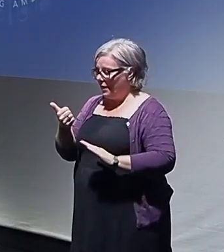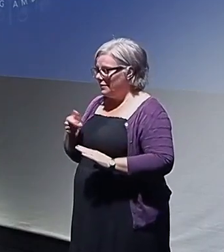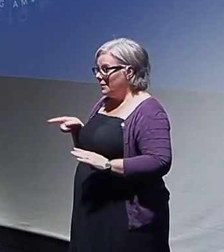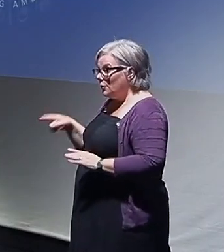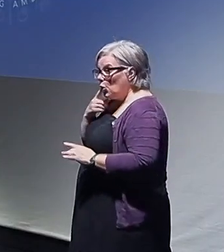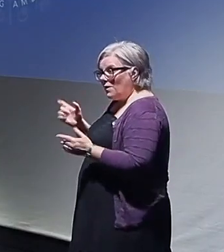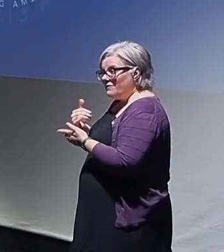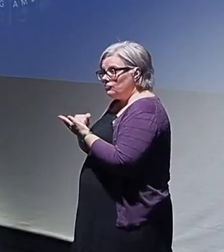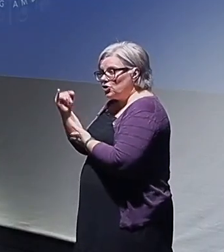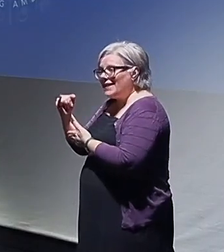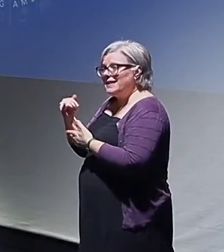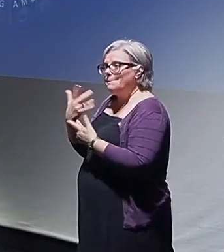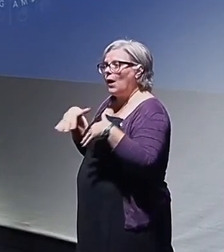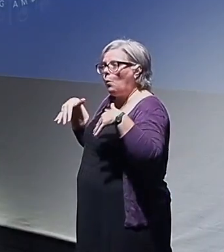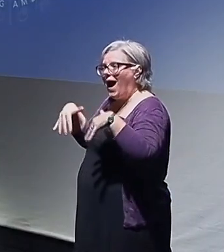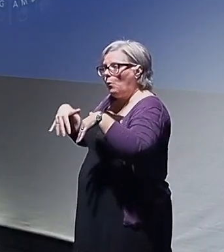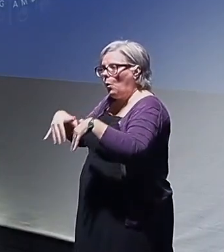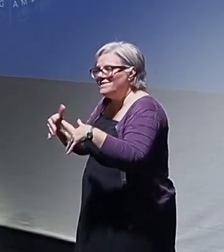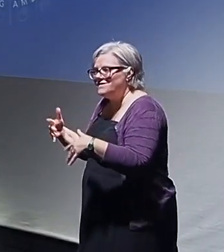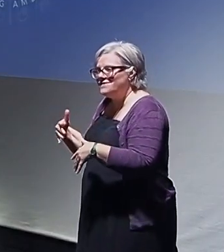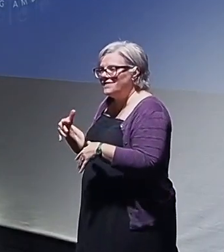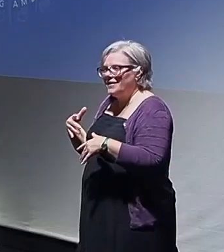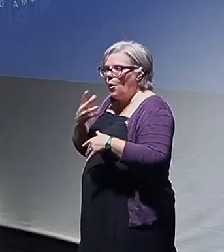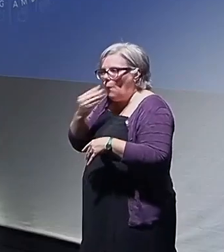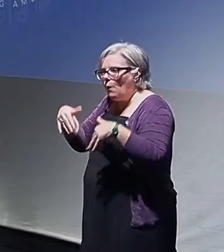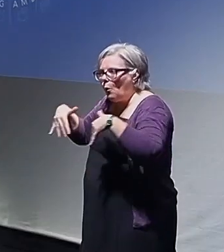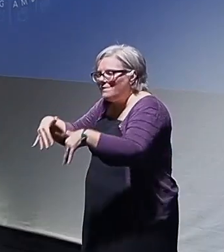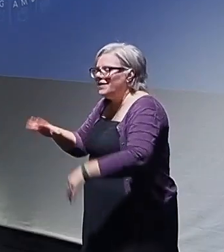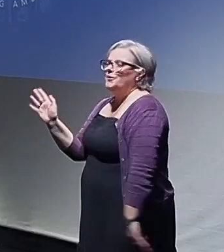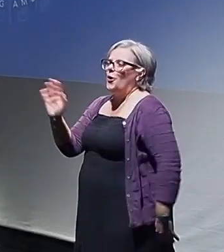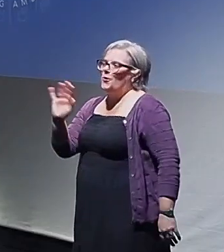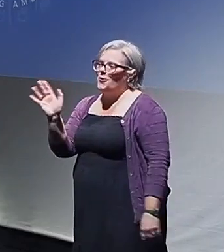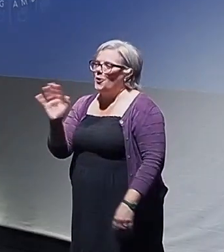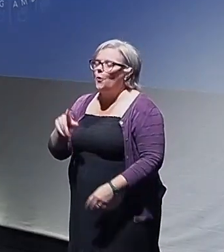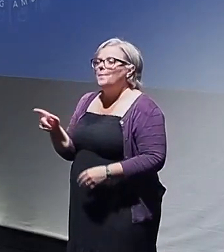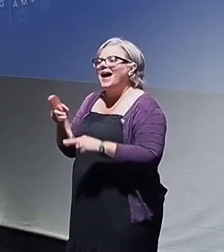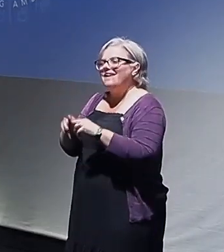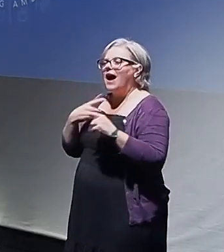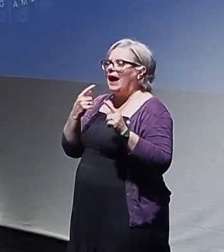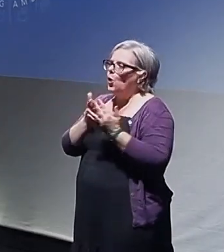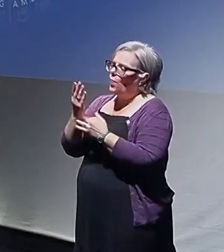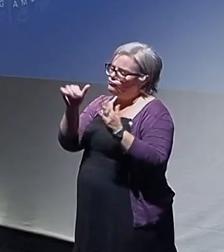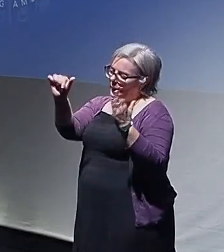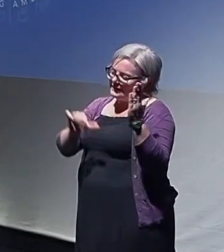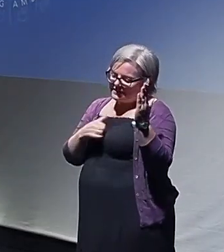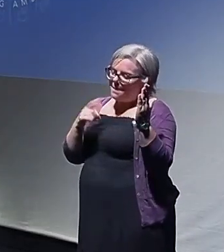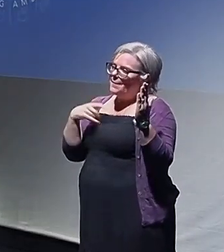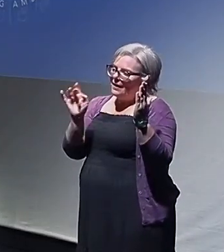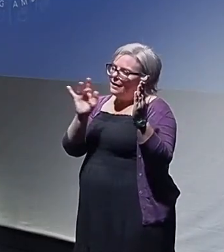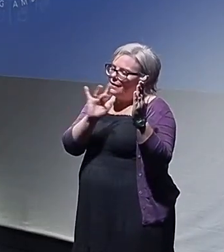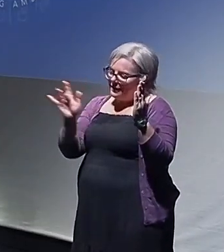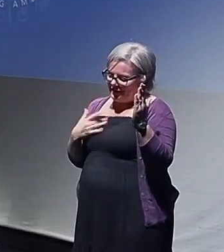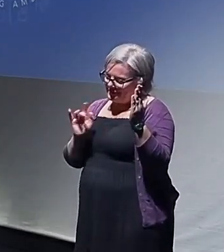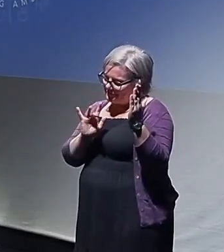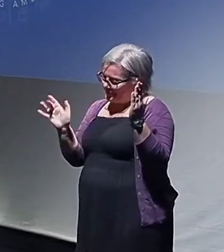you'd have turned down being a werewolf. No, not being human. No, but there's some things on IMDb, if I could go through and just tip-X those out, that'd